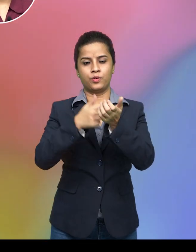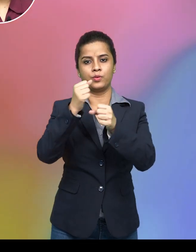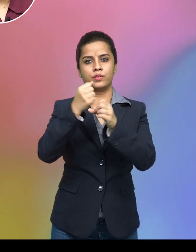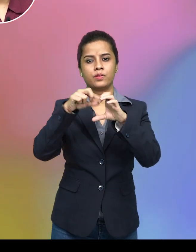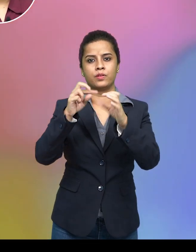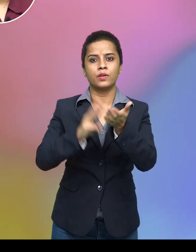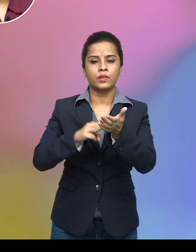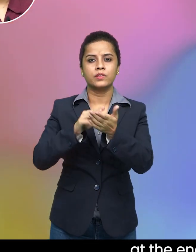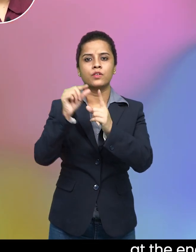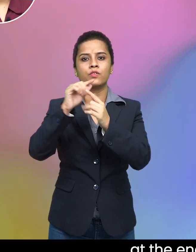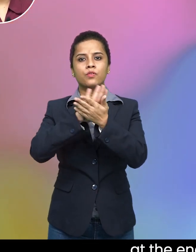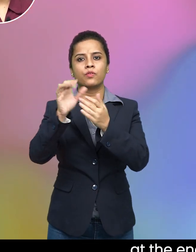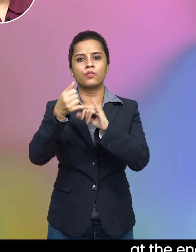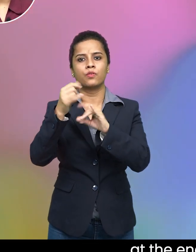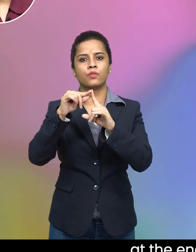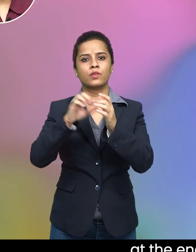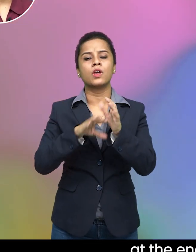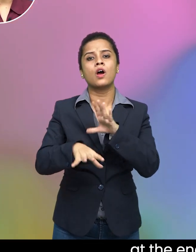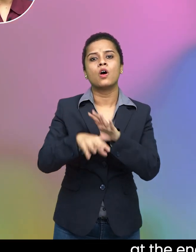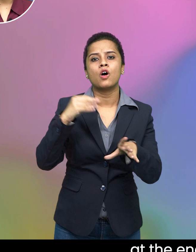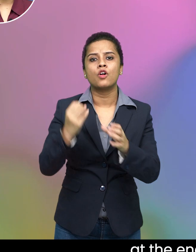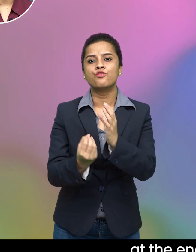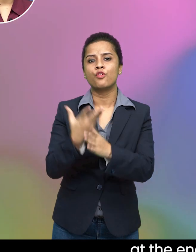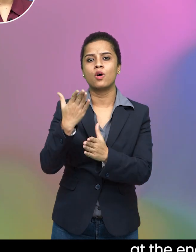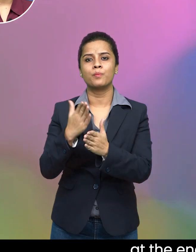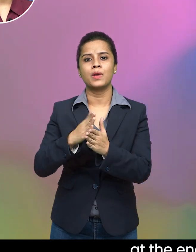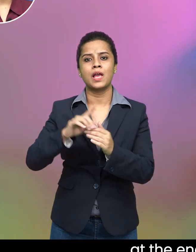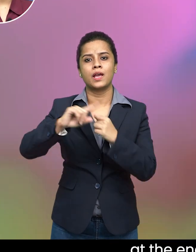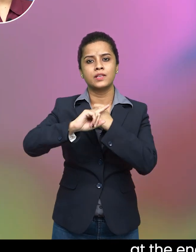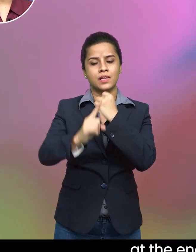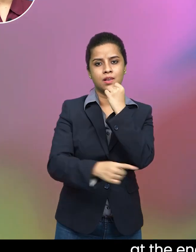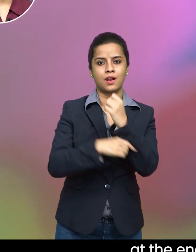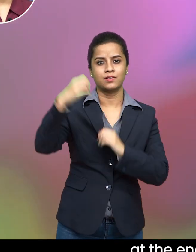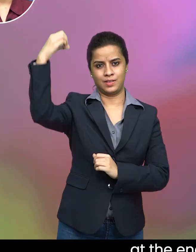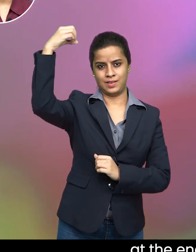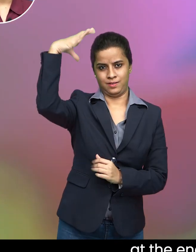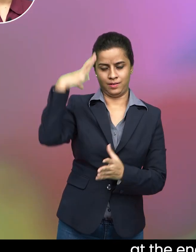are formed at the end of the light reaction.